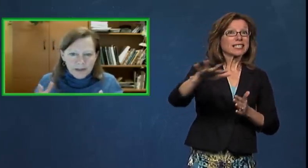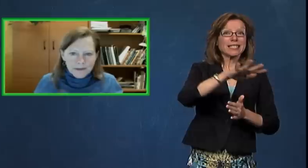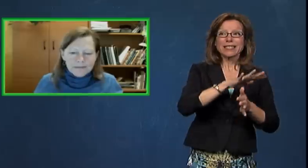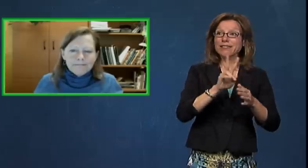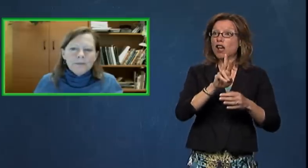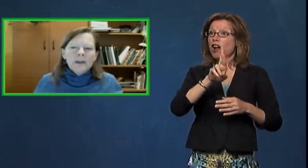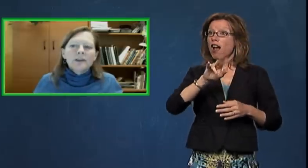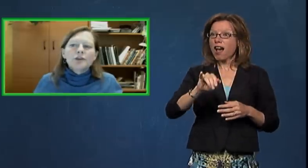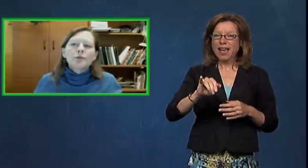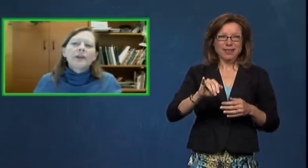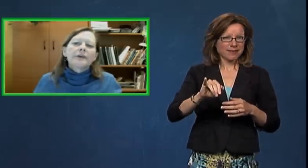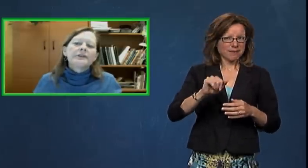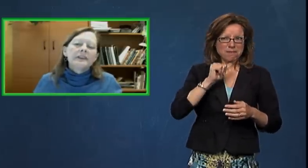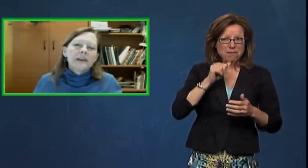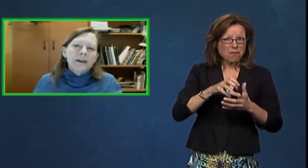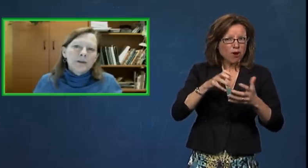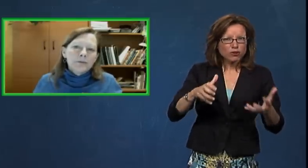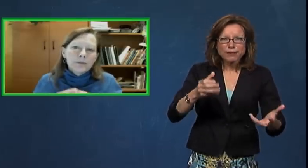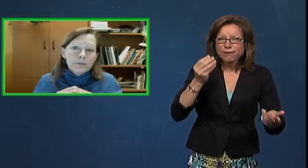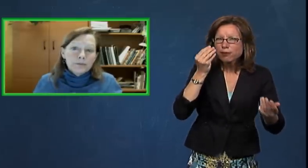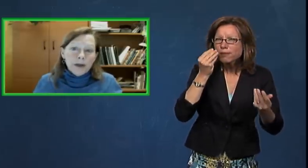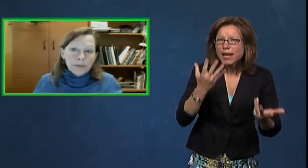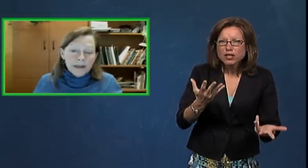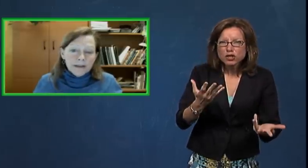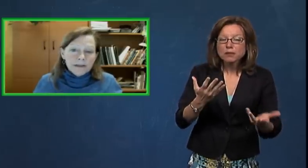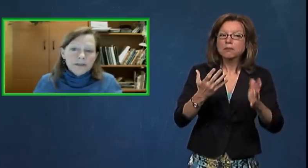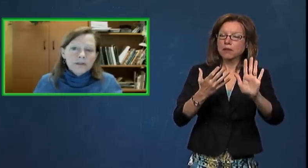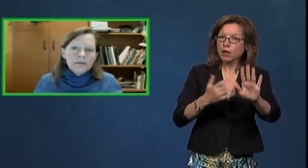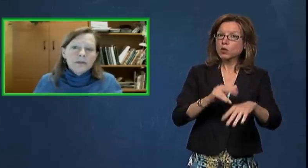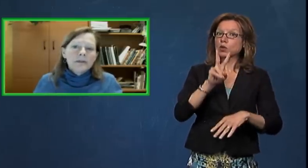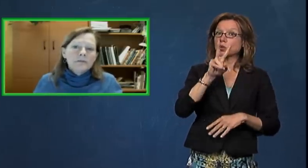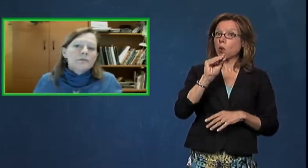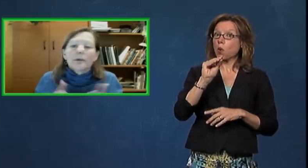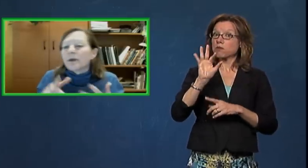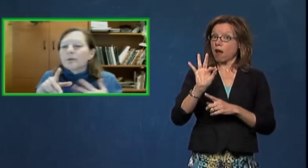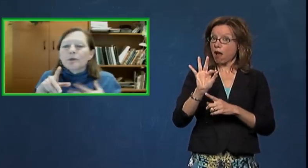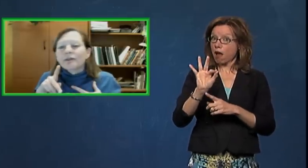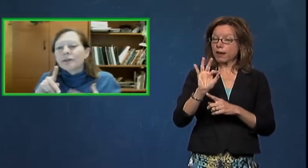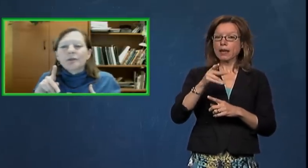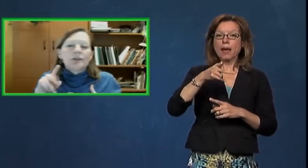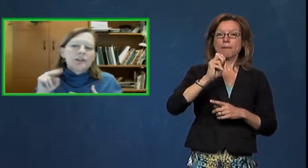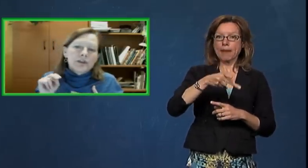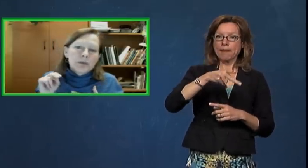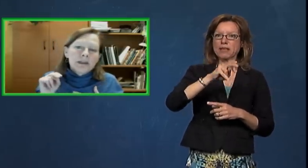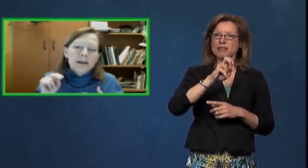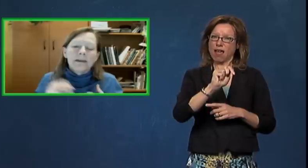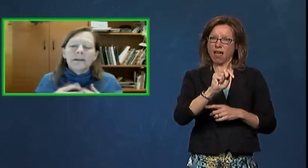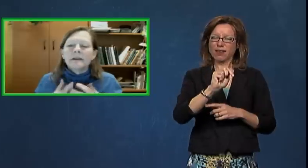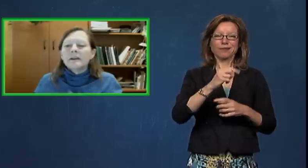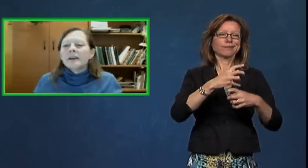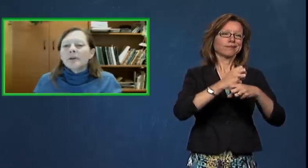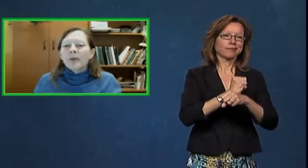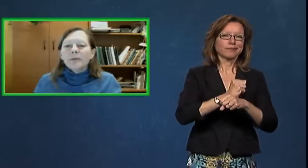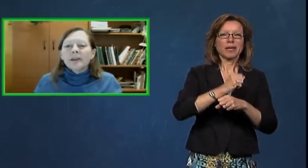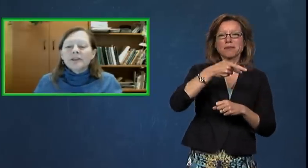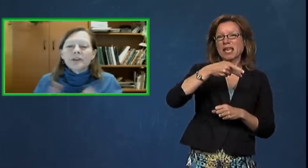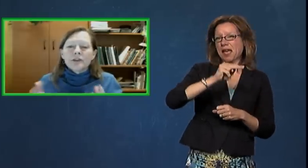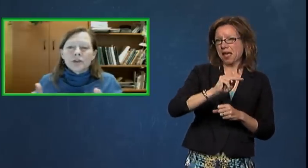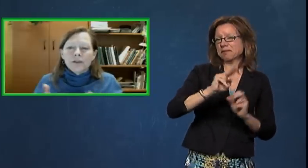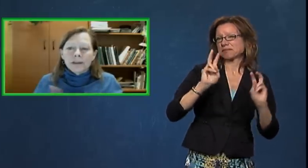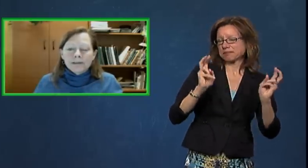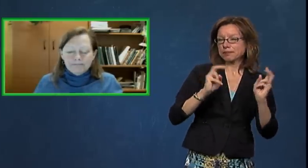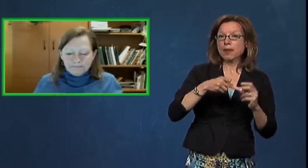of things. In 2009, PEPNet, sometimes referred to just as PN, PEPNet